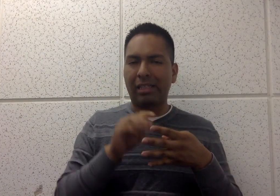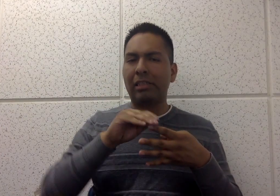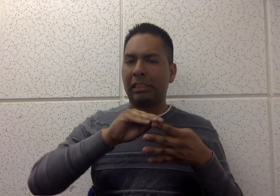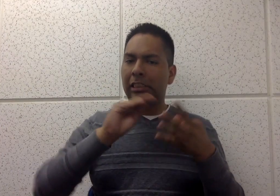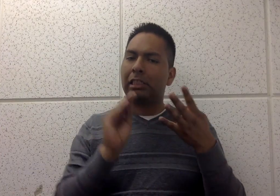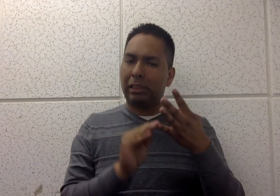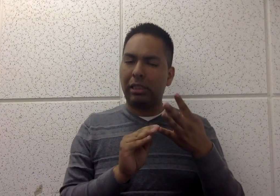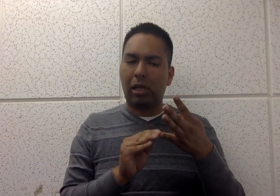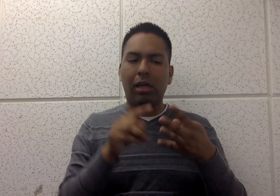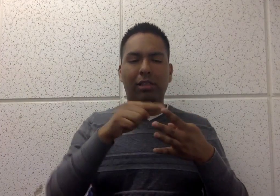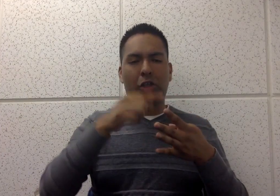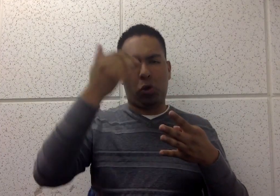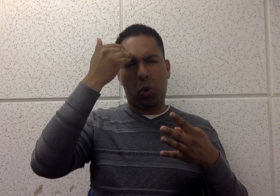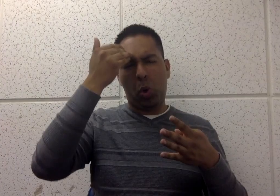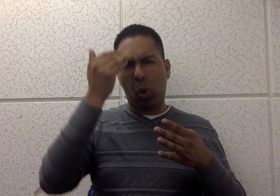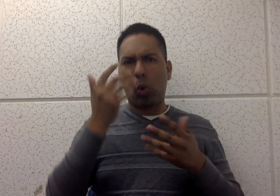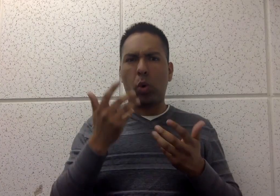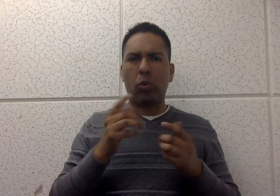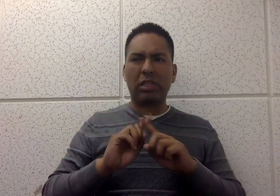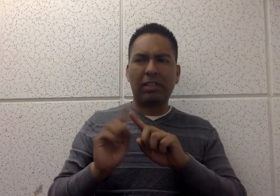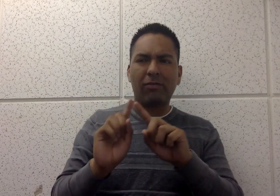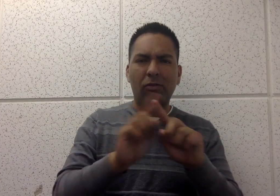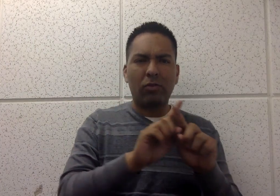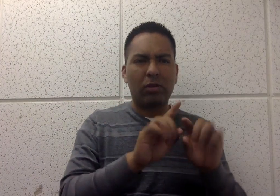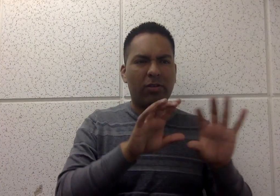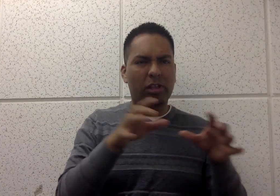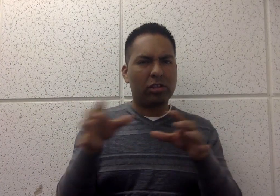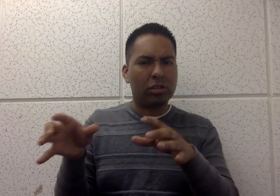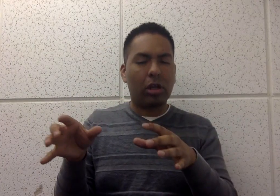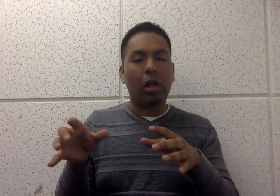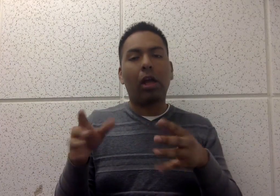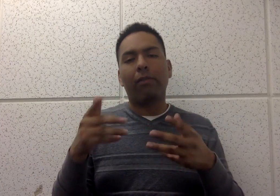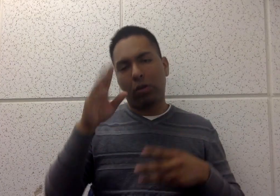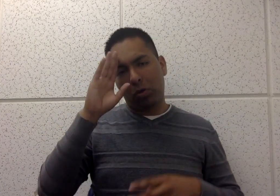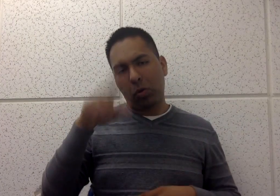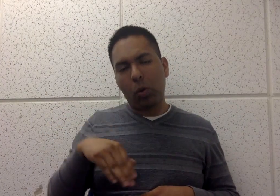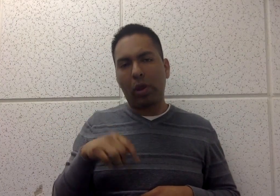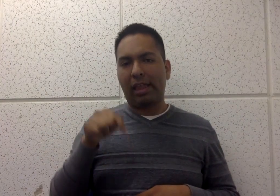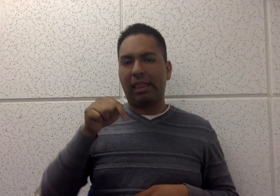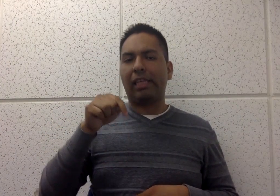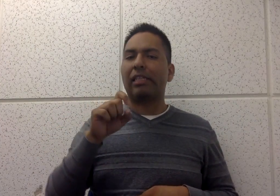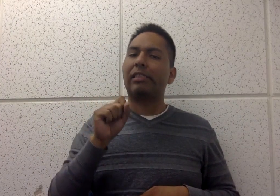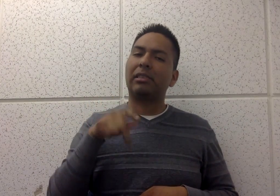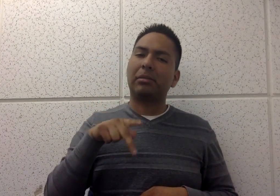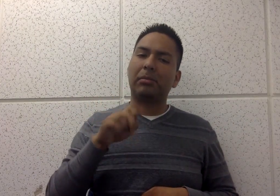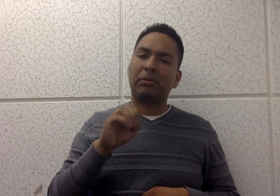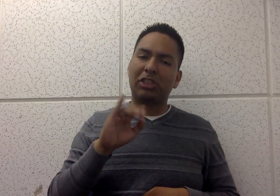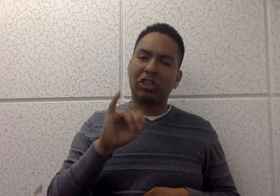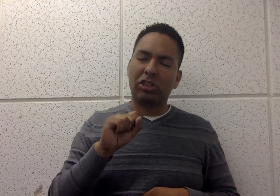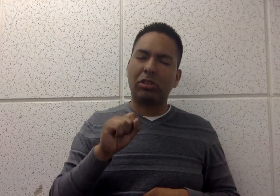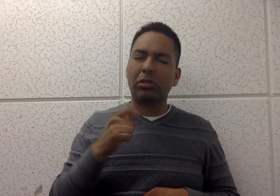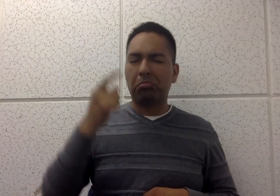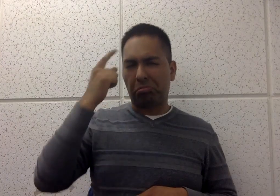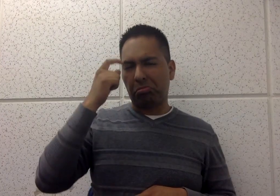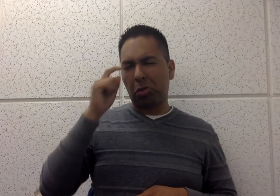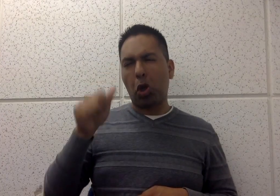maintenance worker. And we've learned that in this species, and I suspect in others as well, these hydrocarbons, this layer